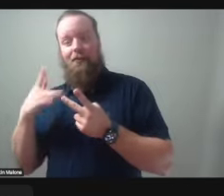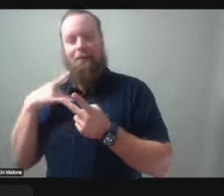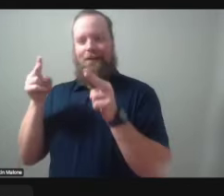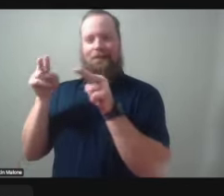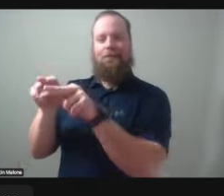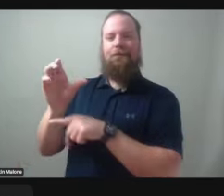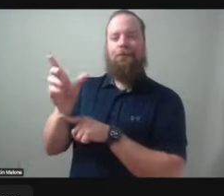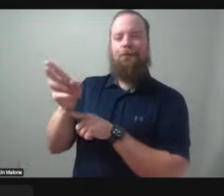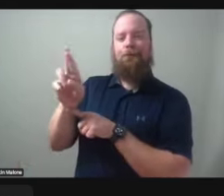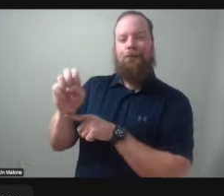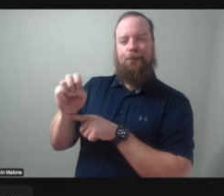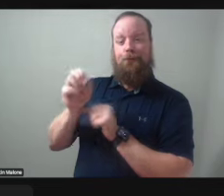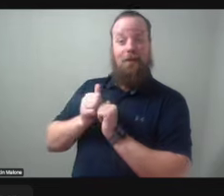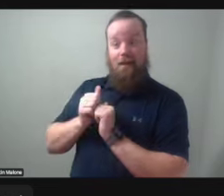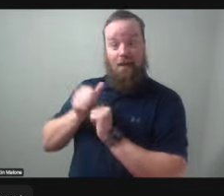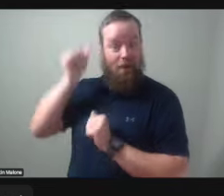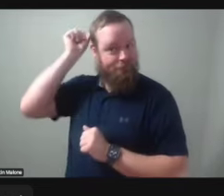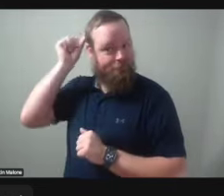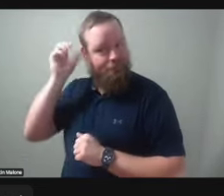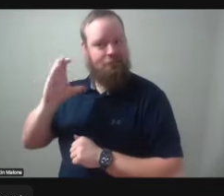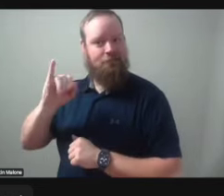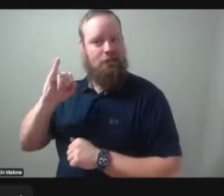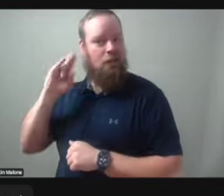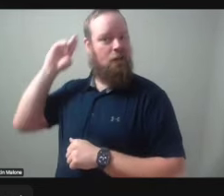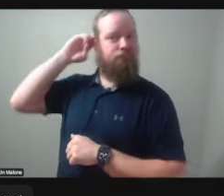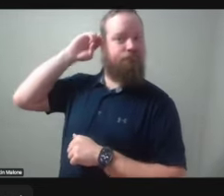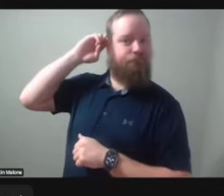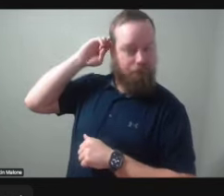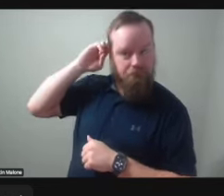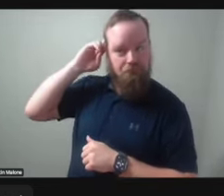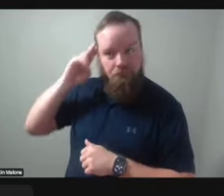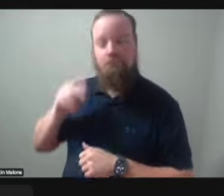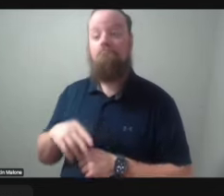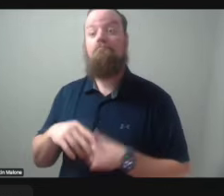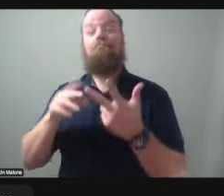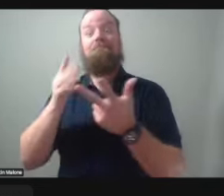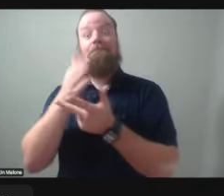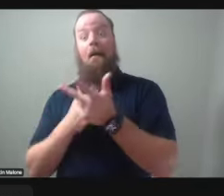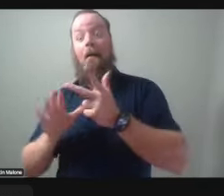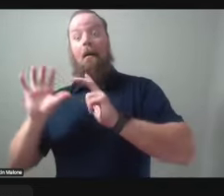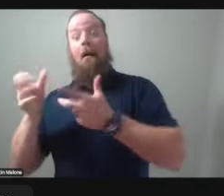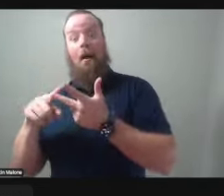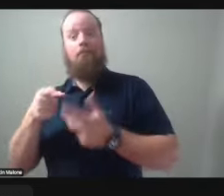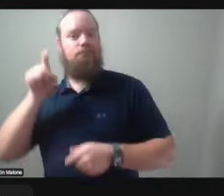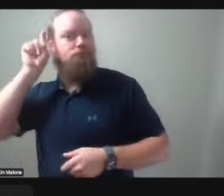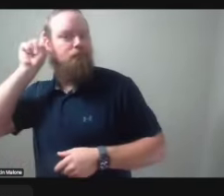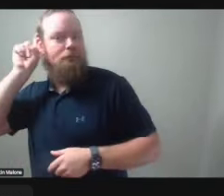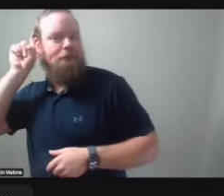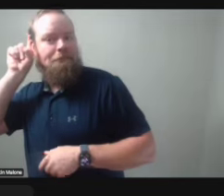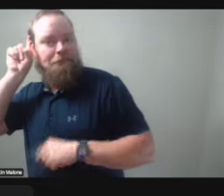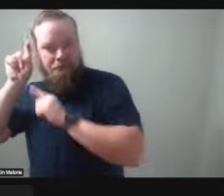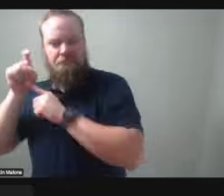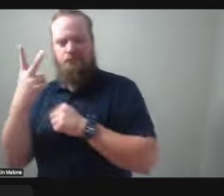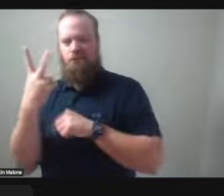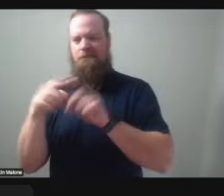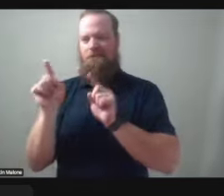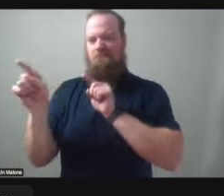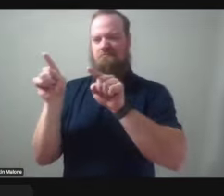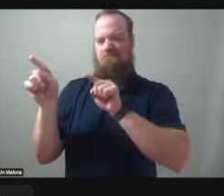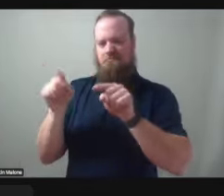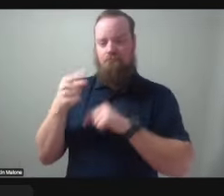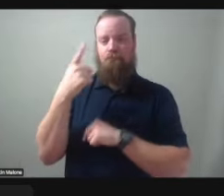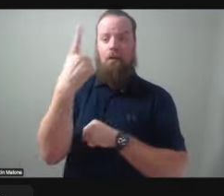to learn sign language, so they don't provide sign language as an option. They try to have their child learn English